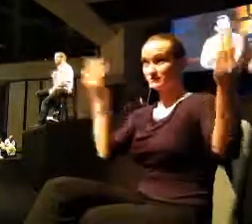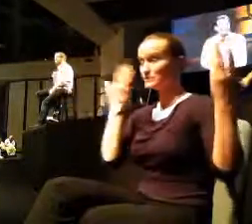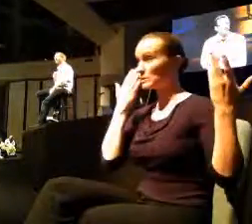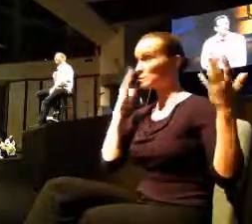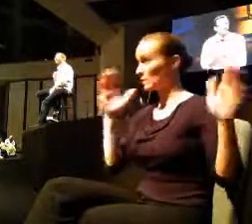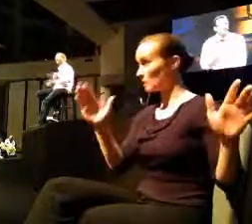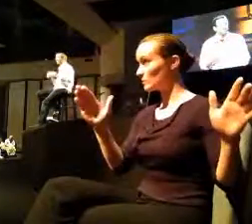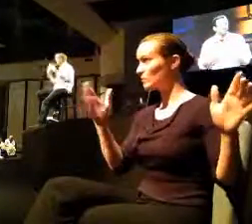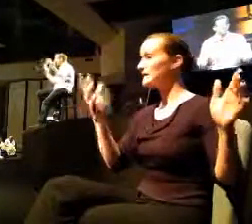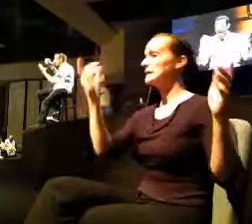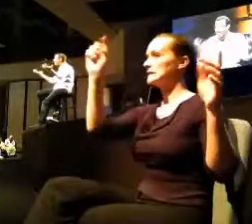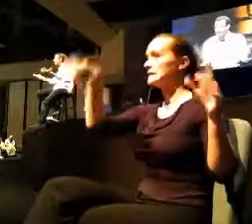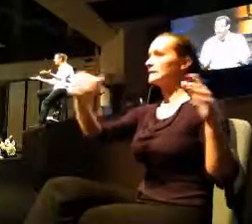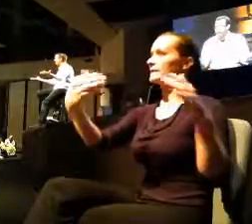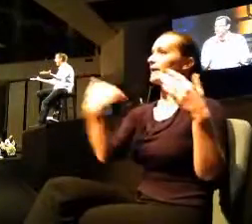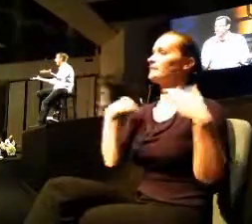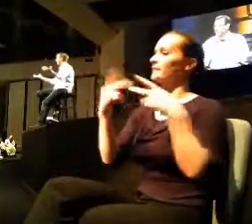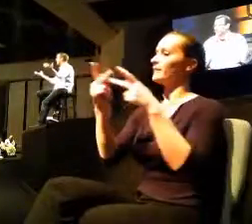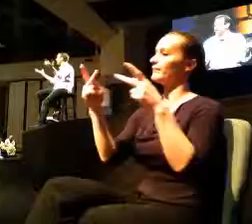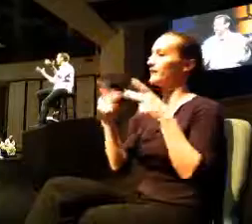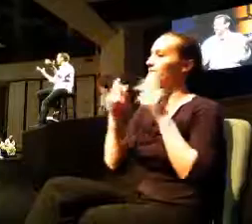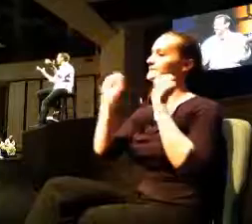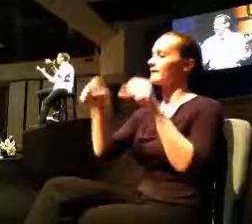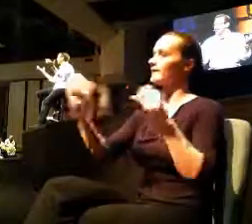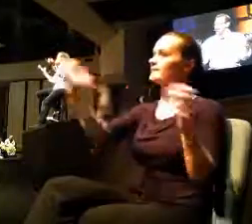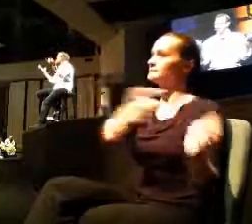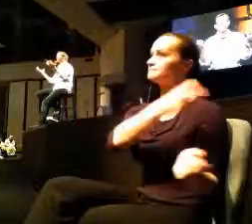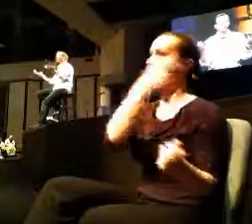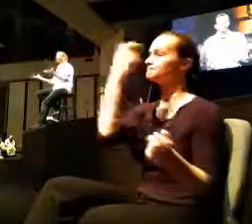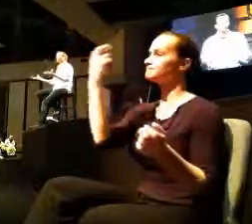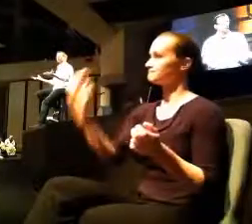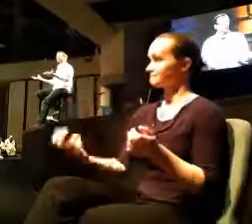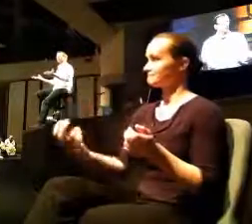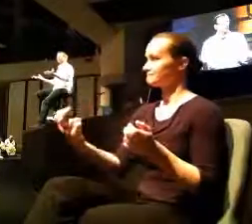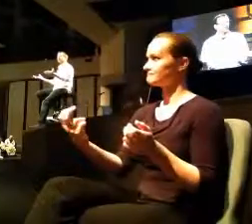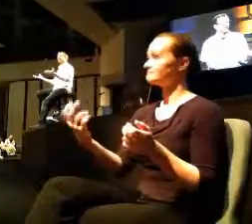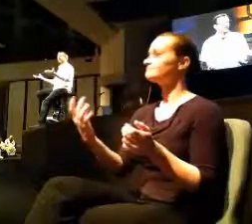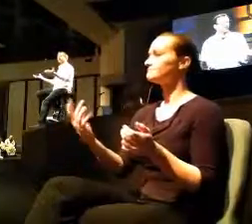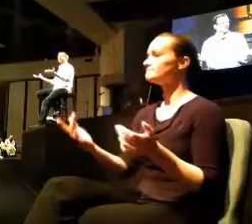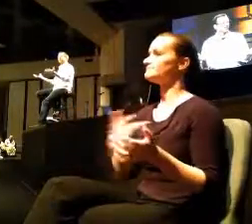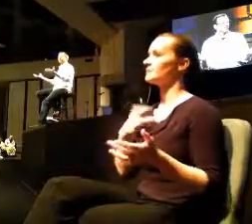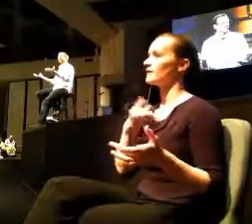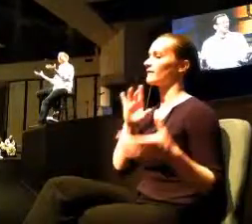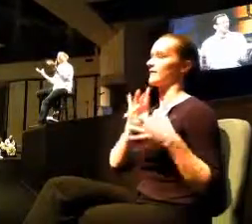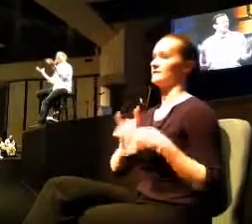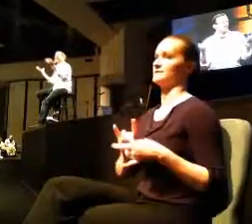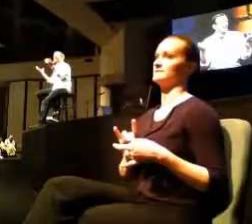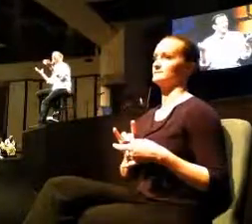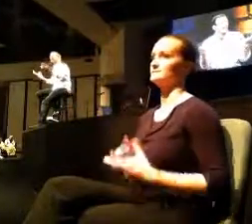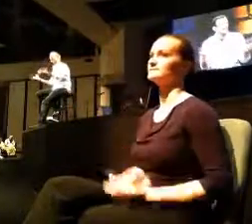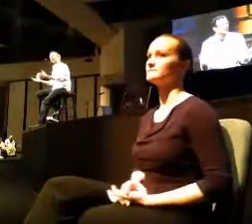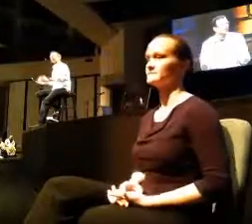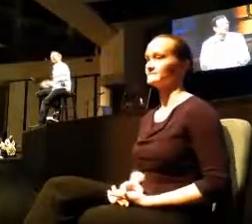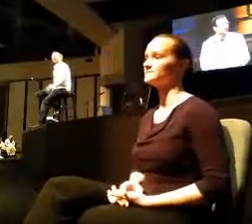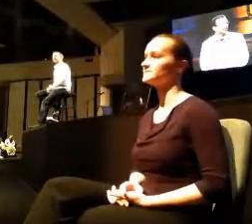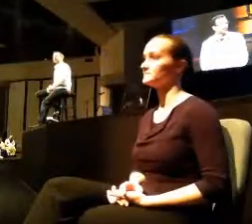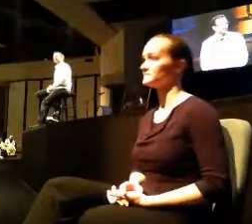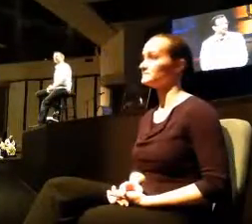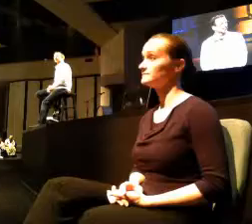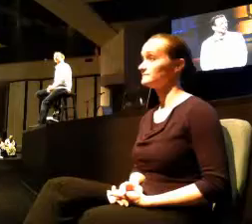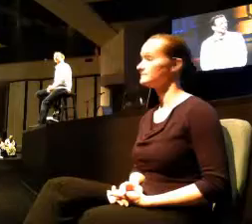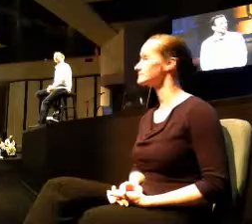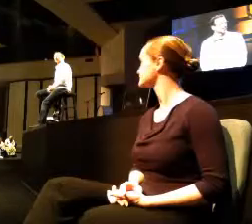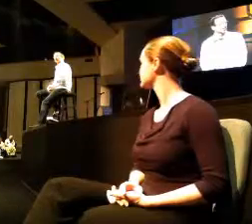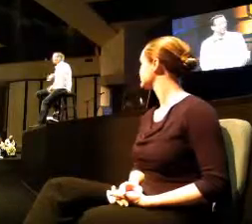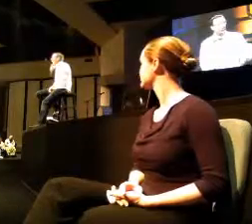they face that emptiness. They have those doubts because they're lonely. And the deal on that